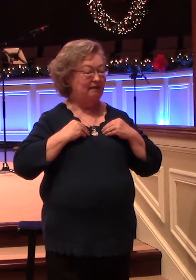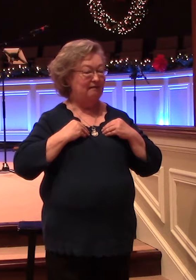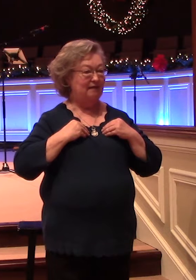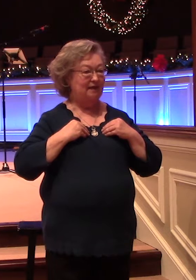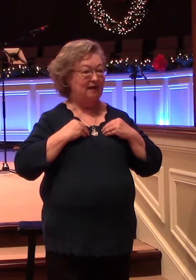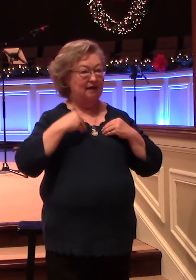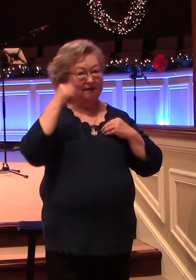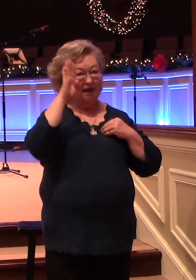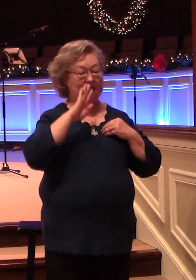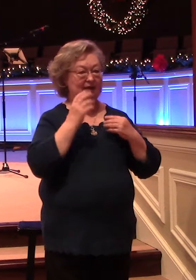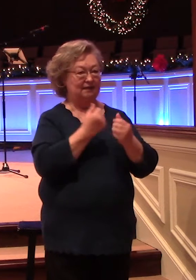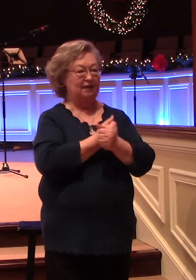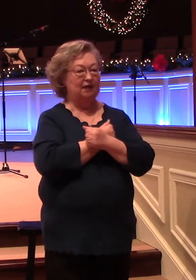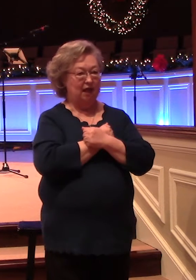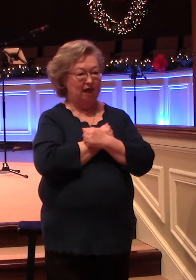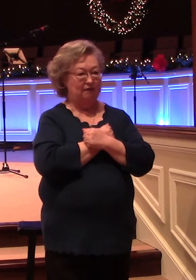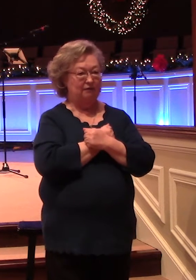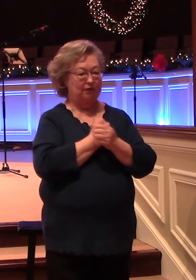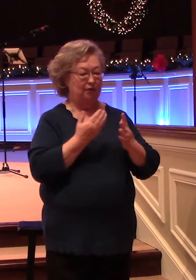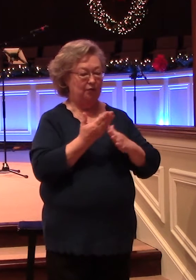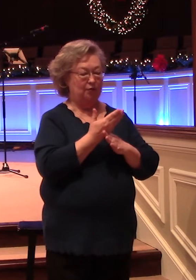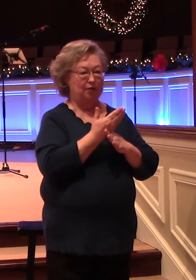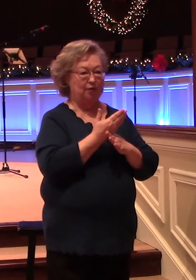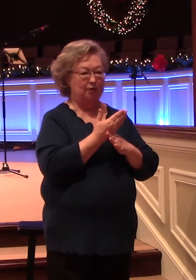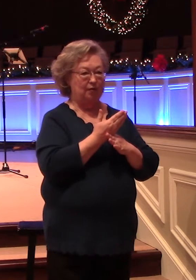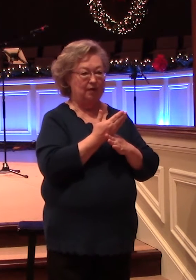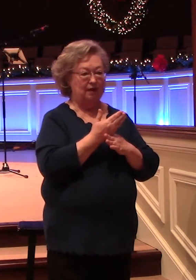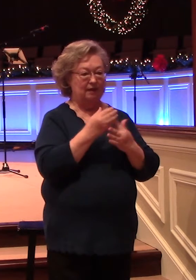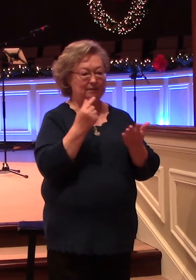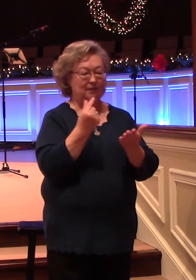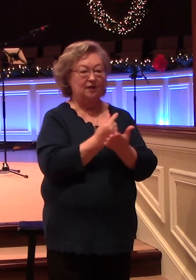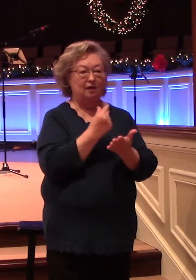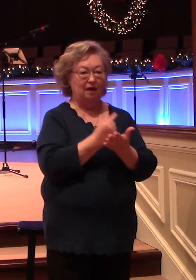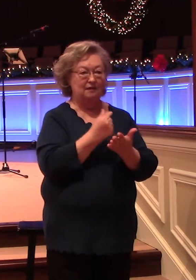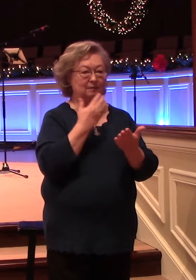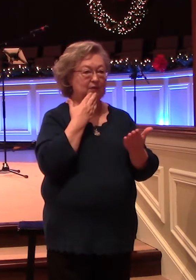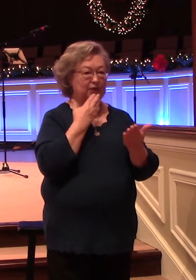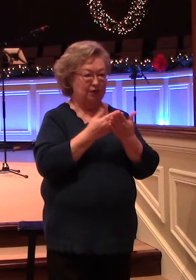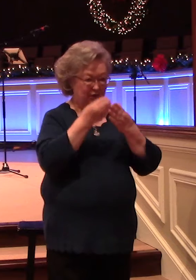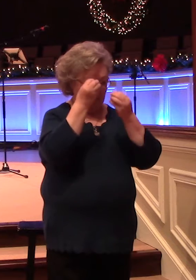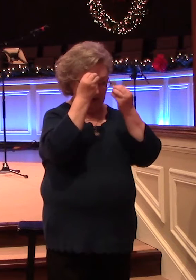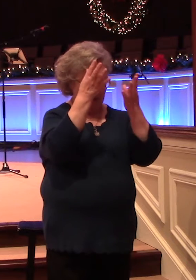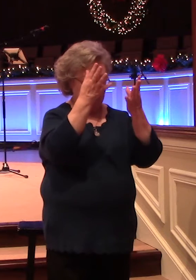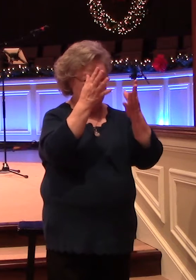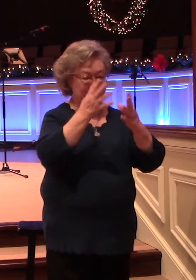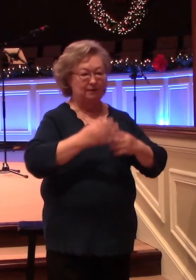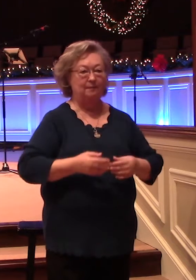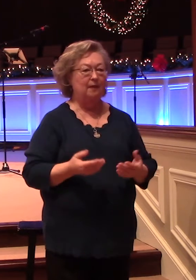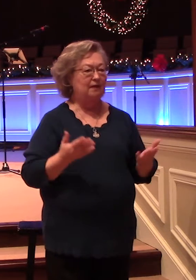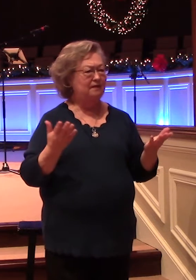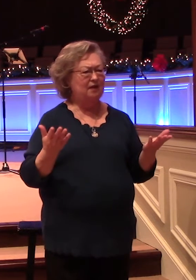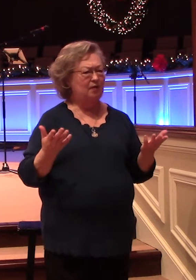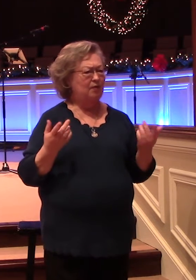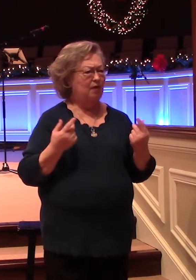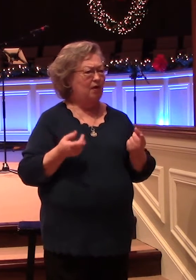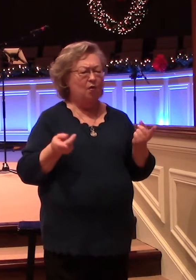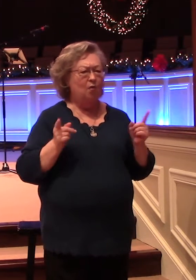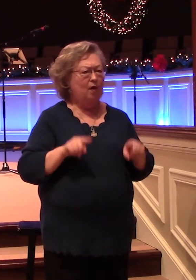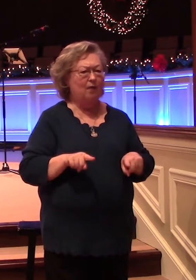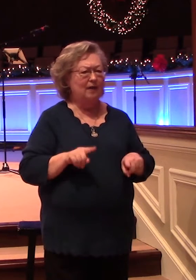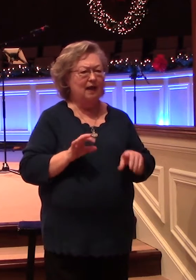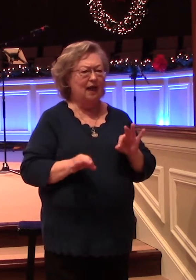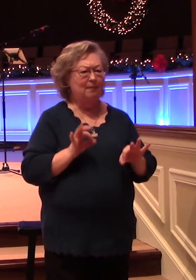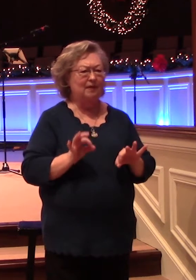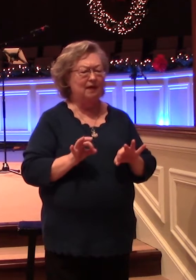gospel. But what would happen if we just continued to step ever more deeply into this call to